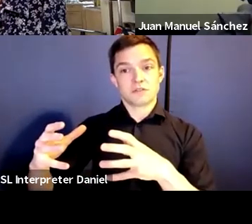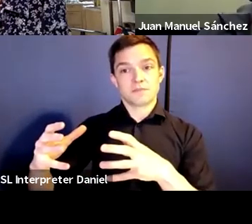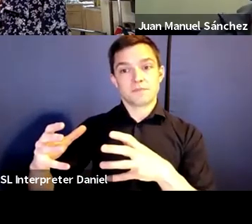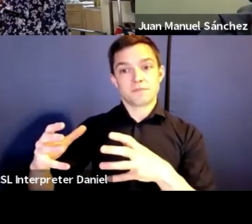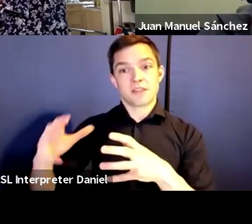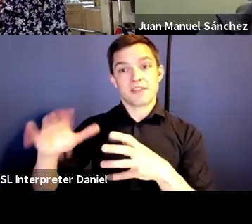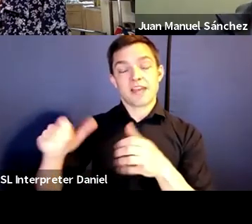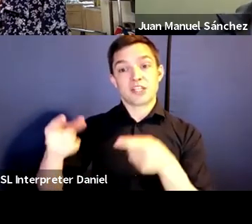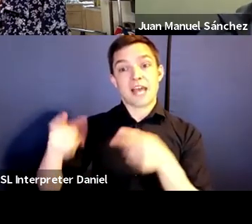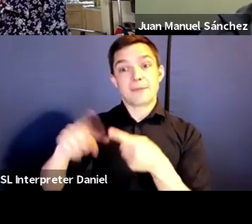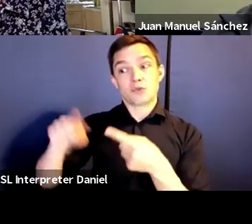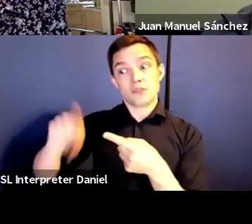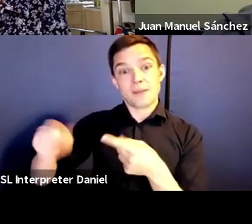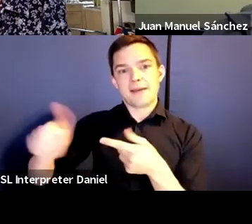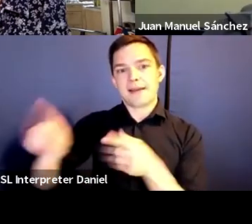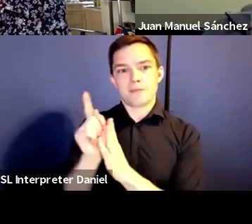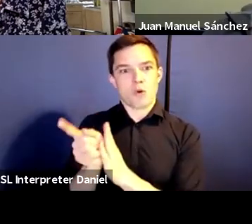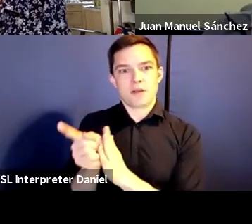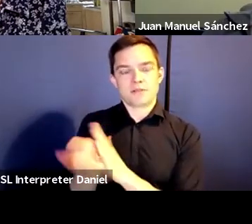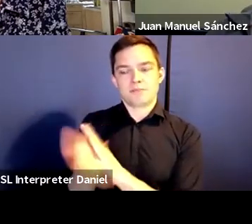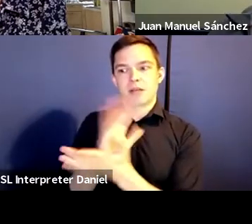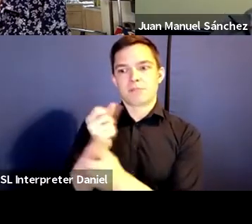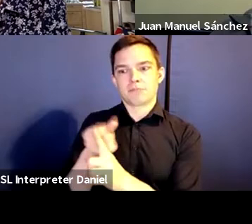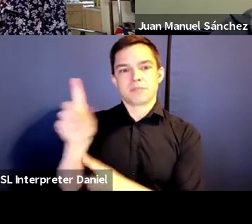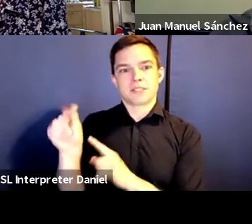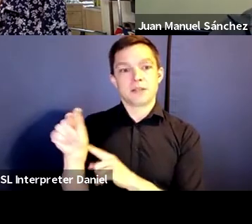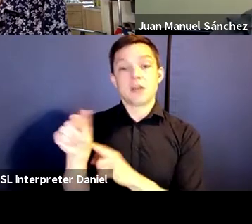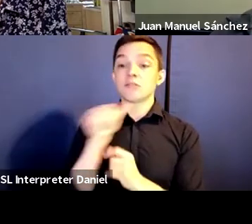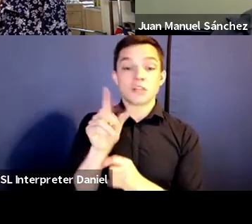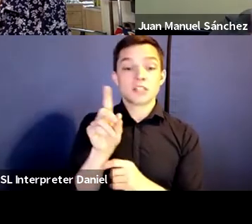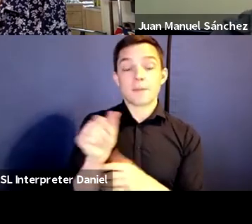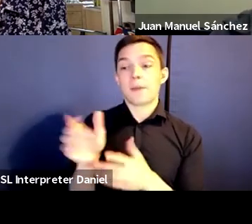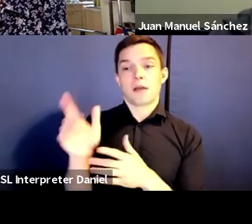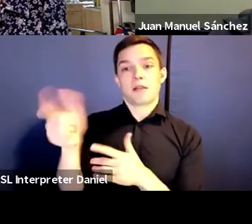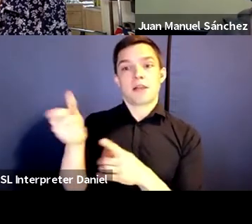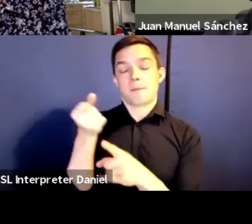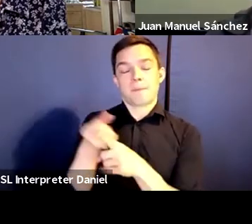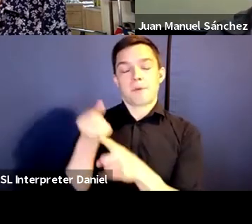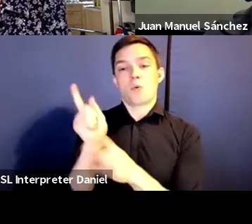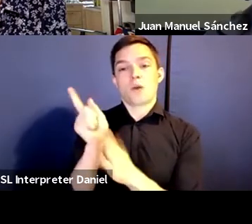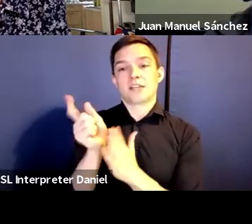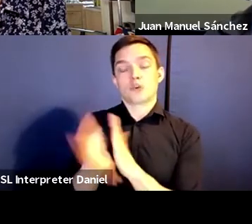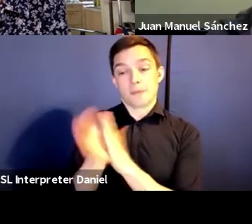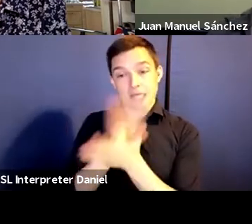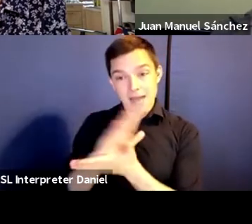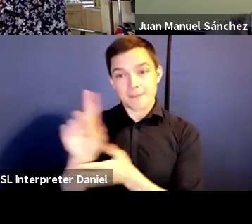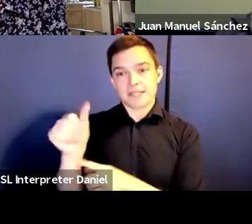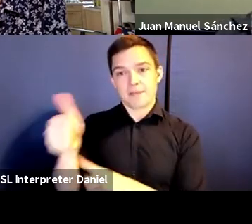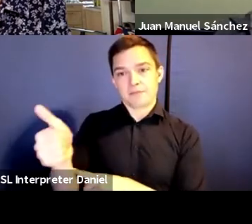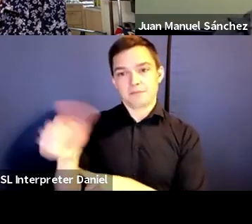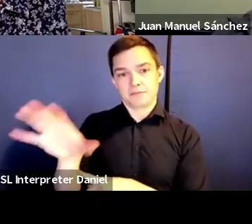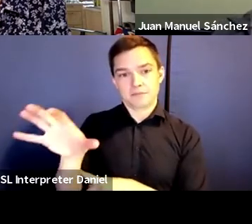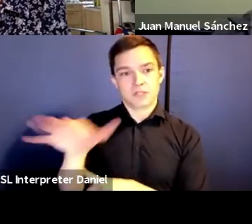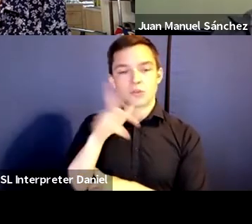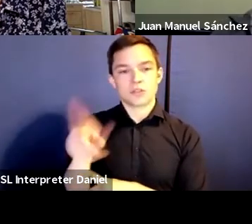to them at any moment. So you are now non-disabled, but in a second you can become disabled. So it's not